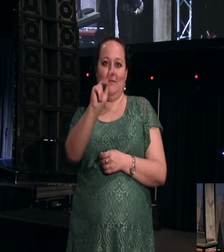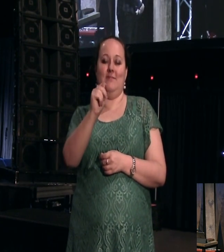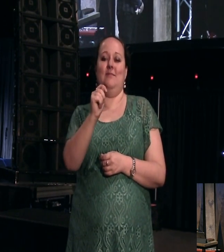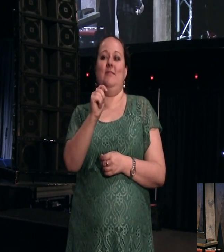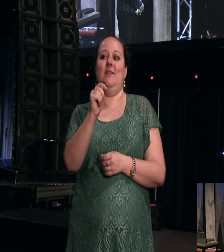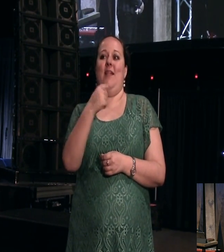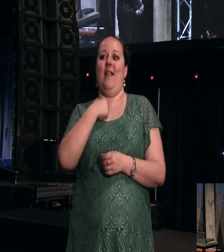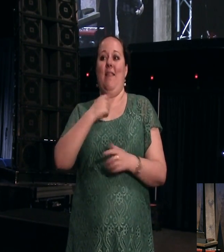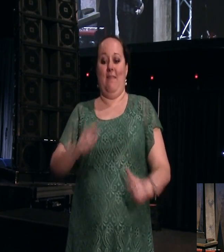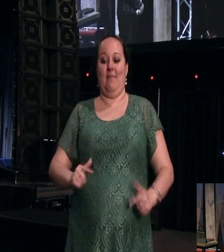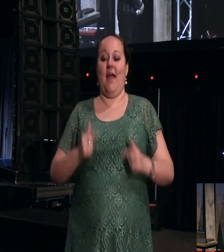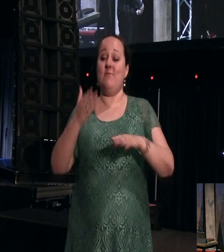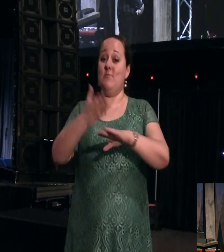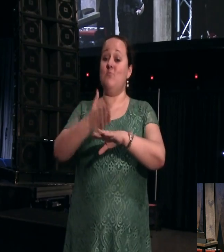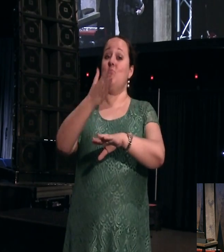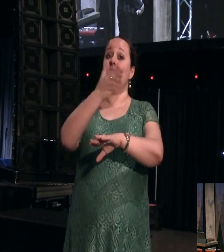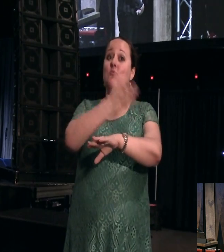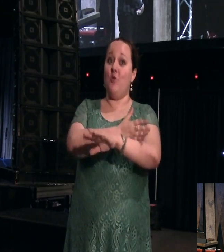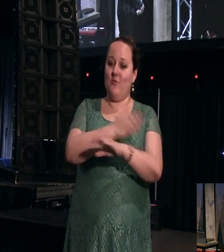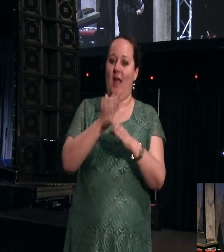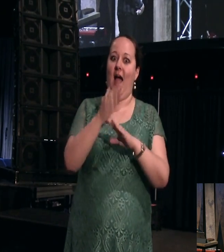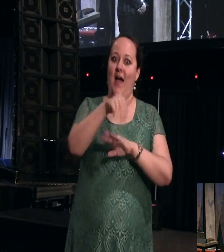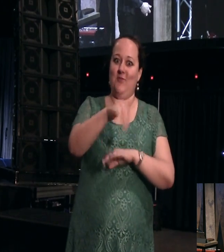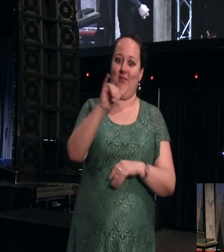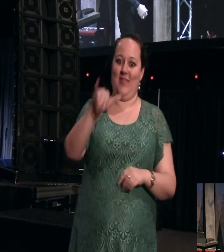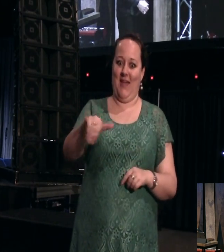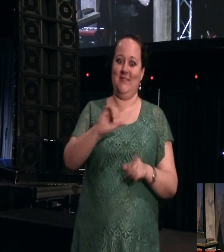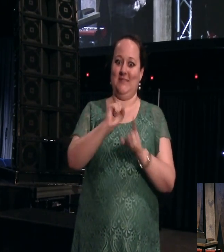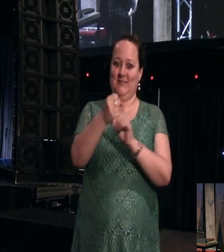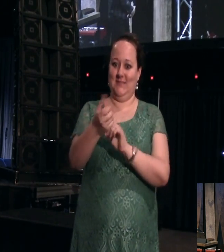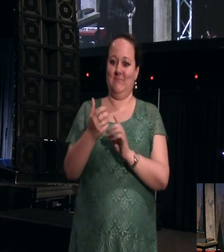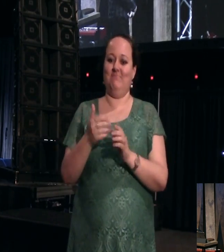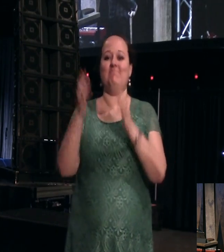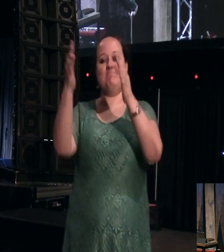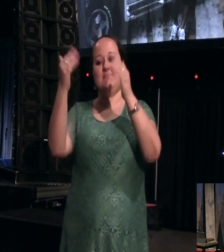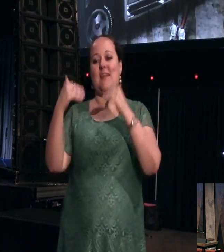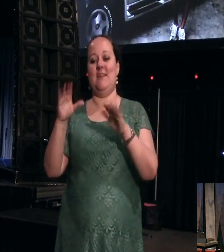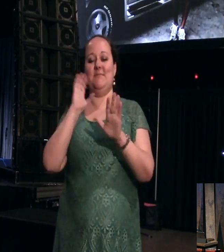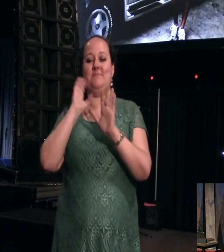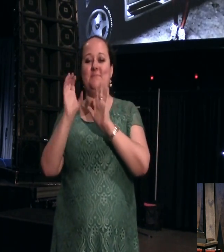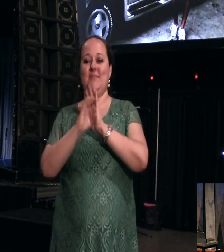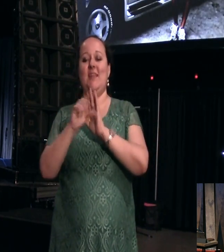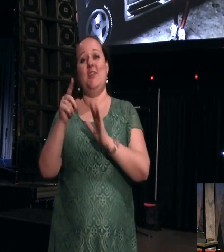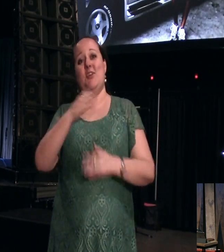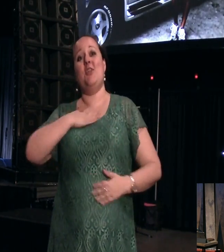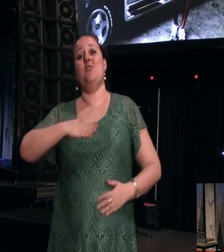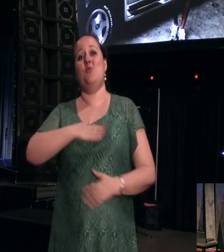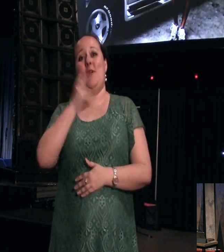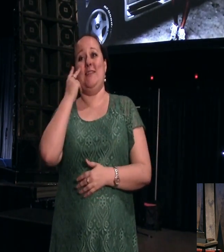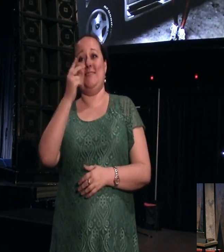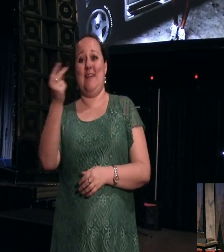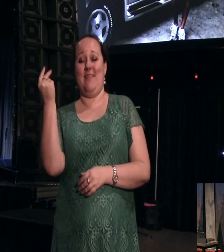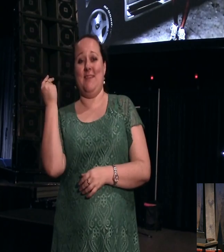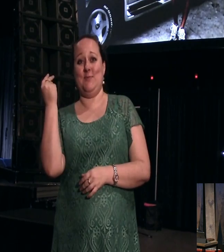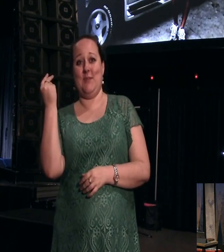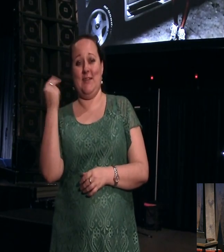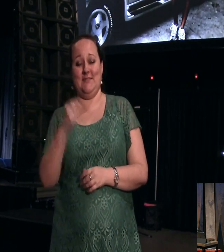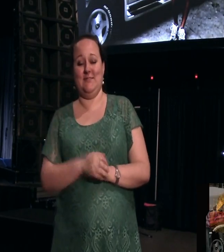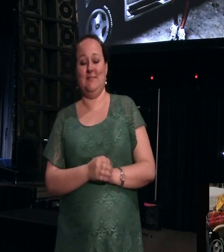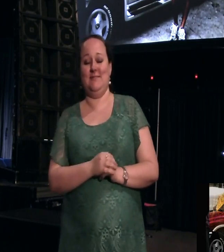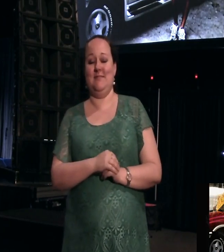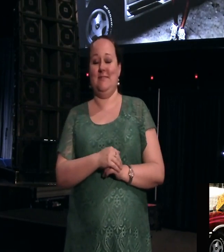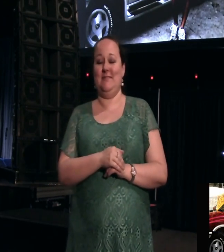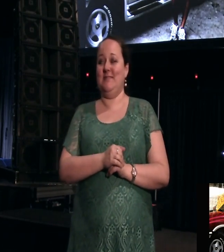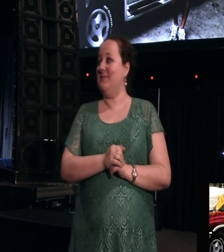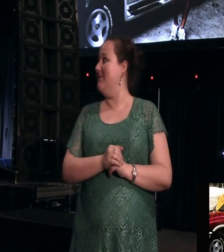product, and life just got better after that. But anyway, let's go to the next one. I know